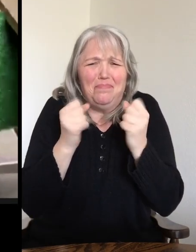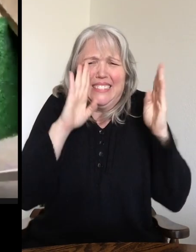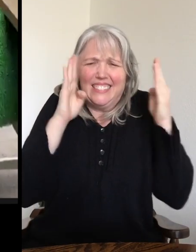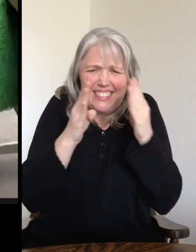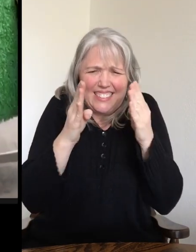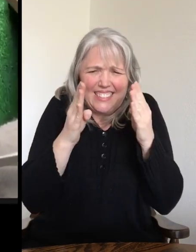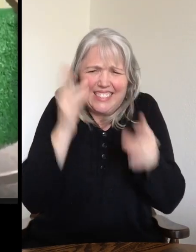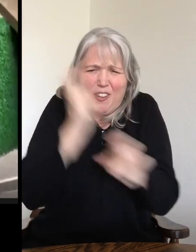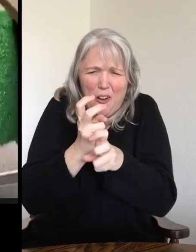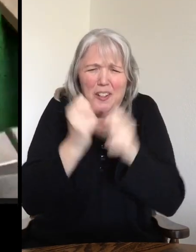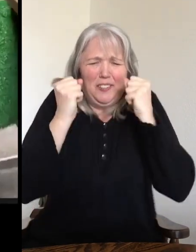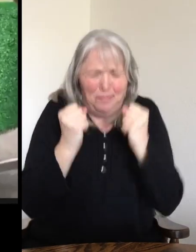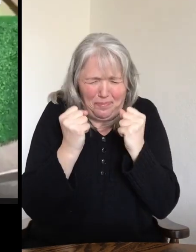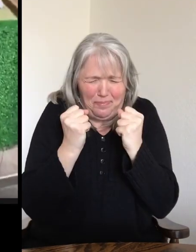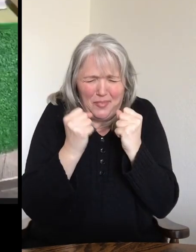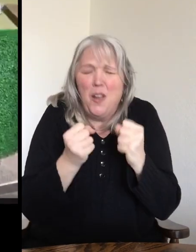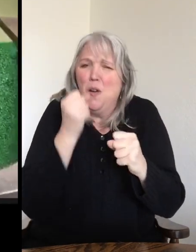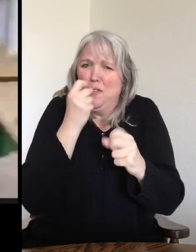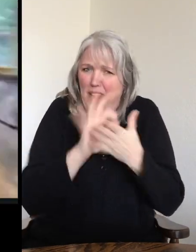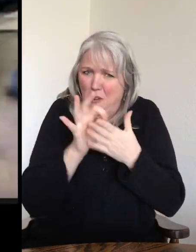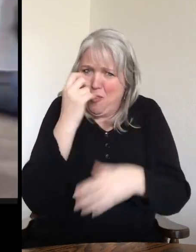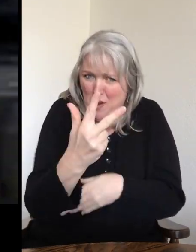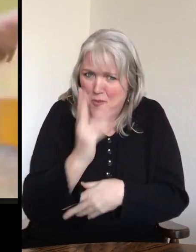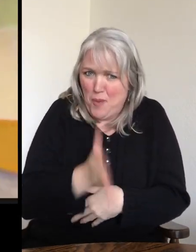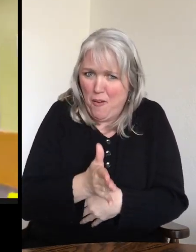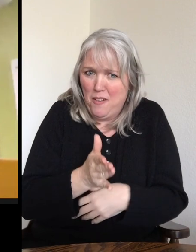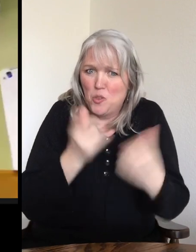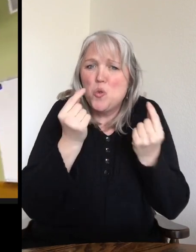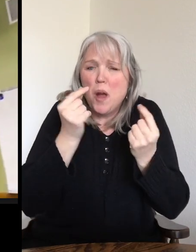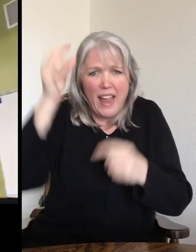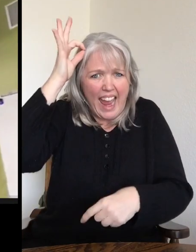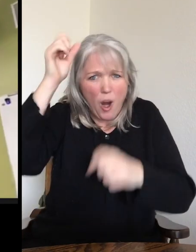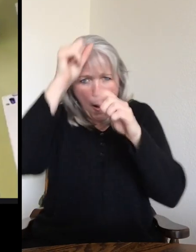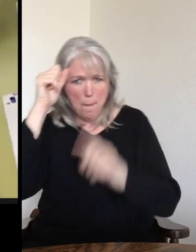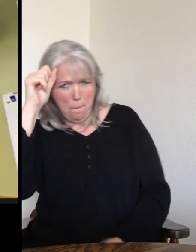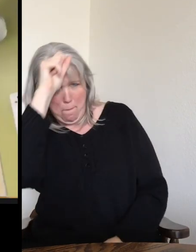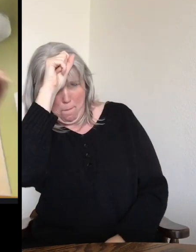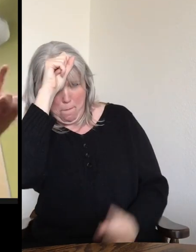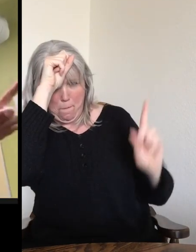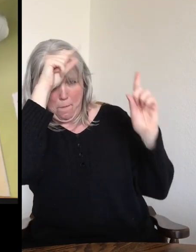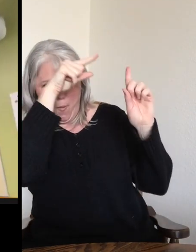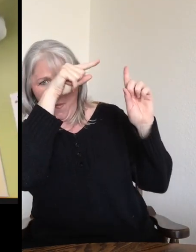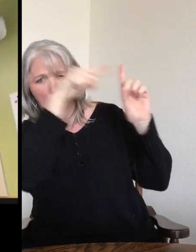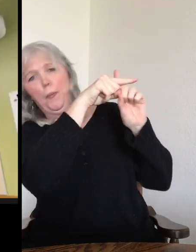concentrate very hard, and on the count of three, shoot the hair out of your head into the person next to you.